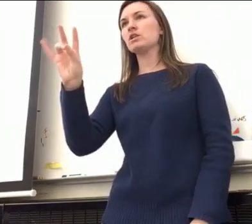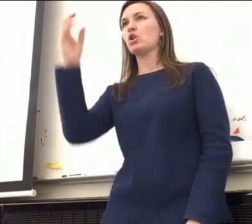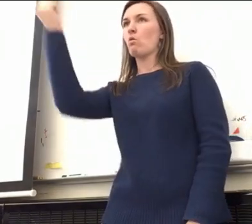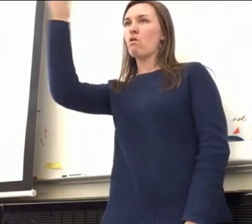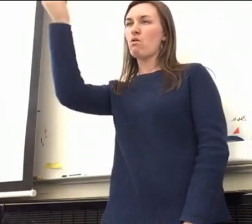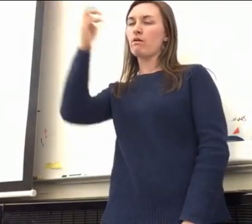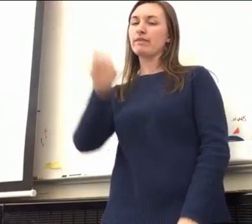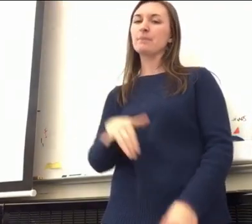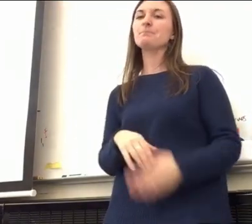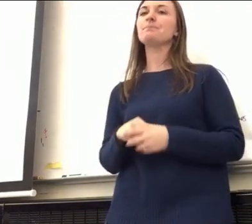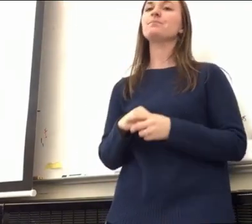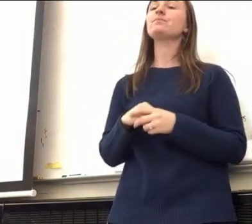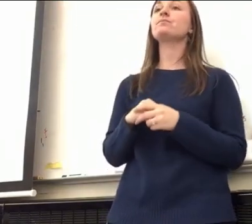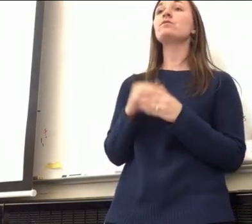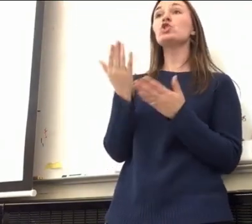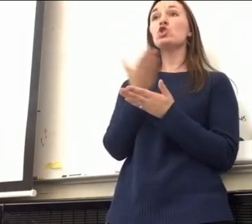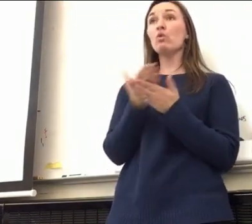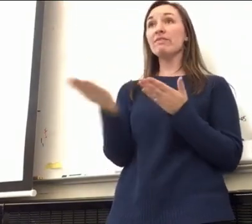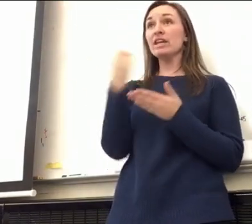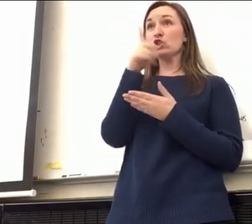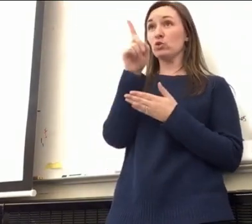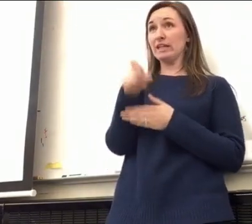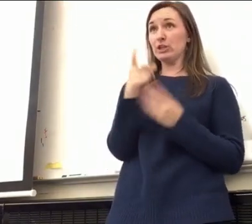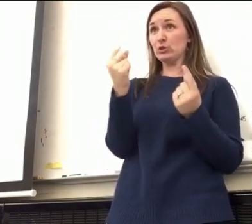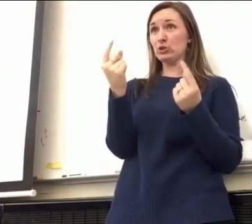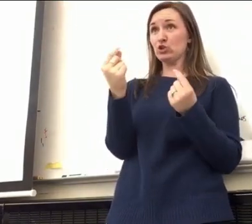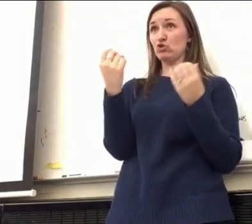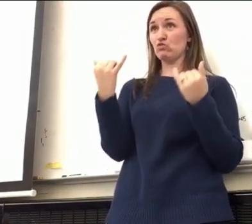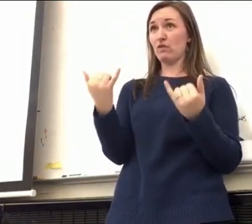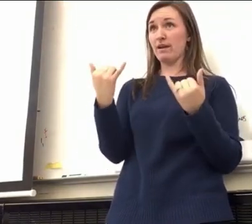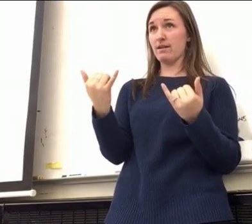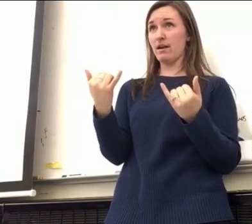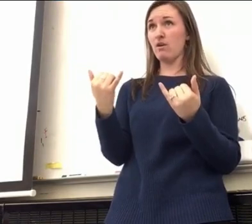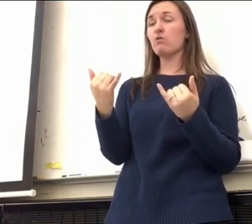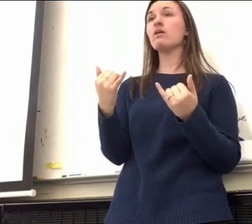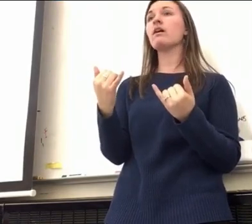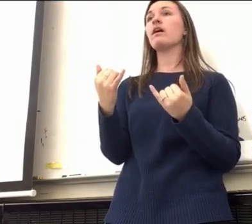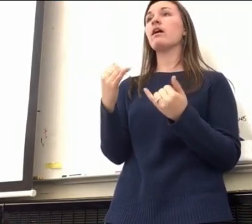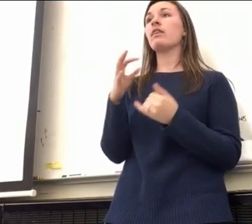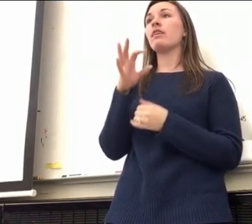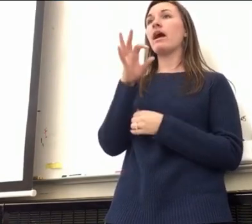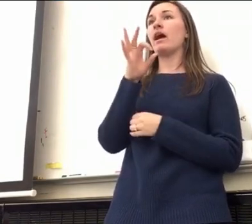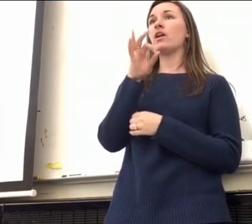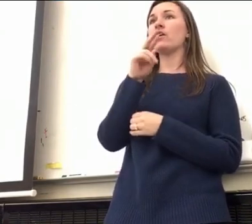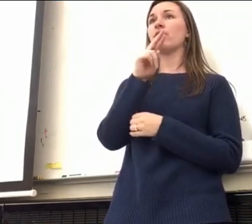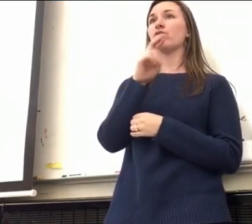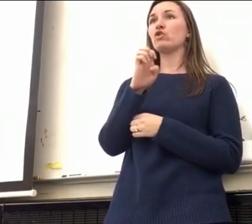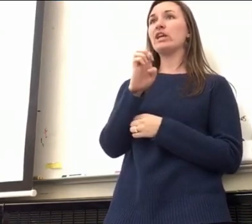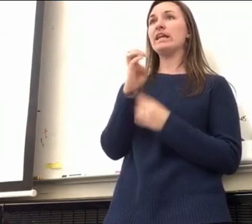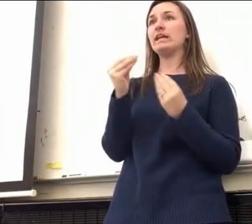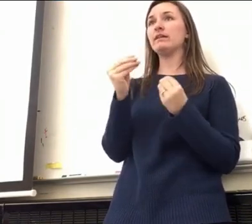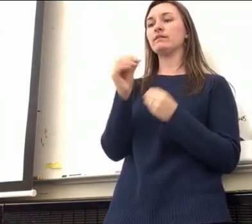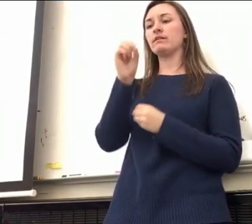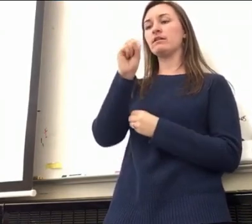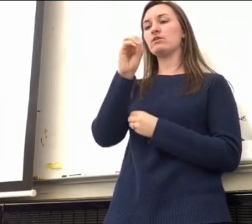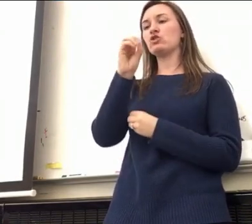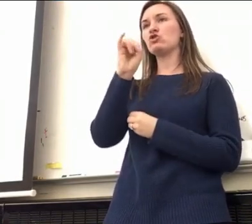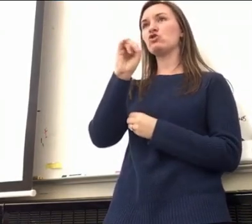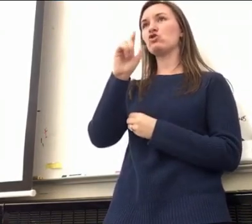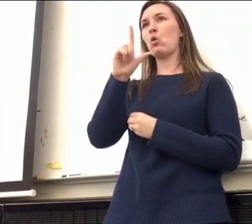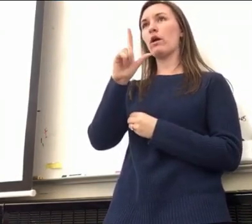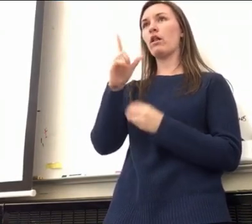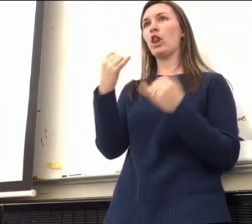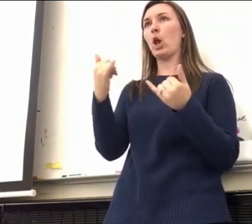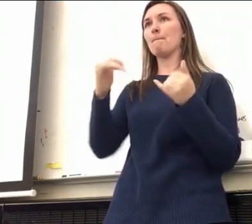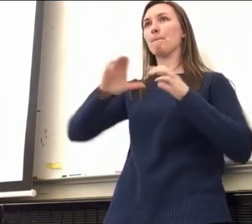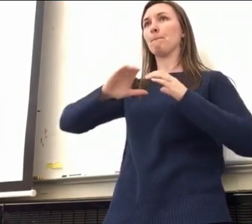Okay? So, things that you need to do at this point. At Free Soil Party, I would go ahead and put a line there so you